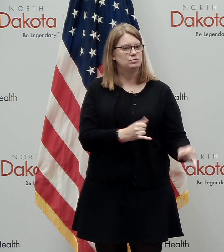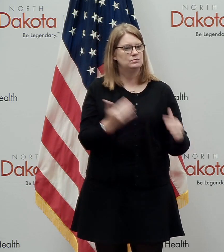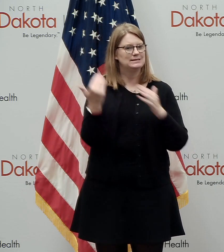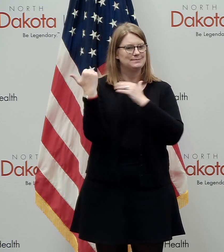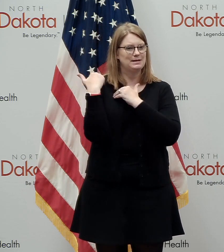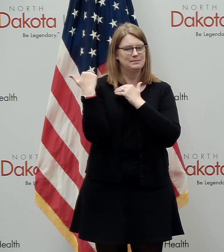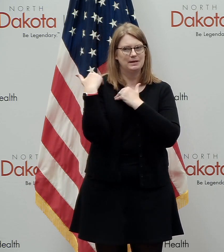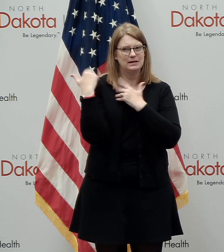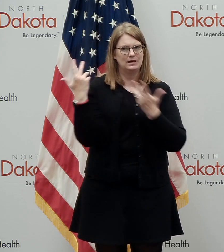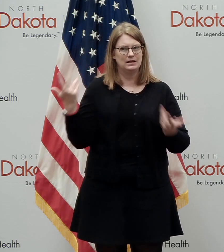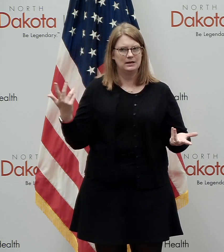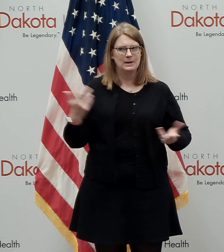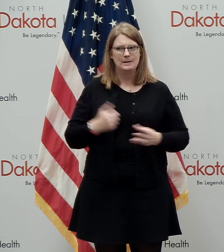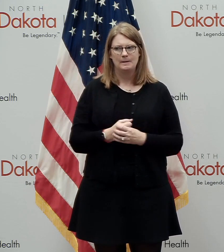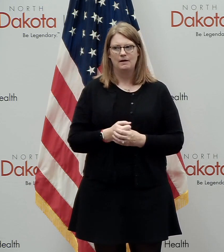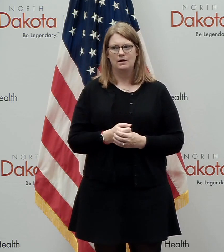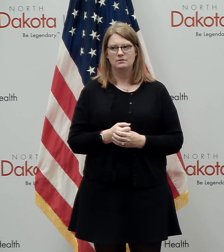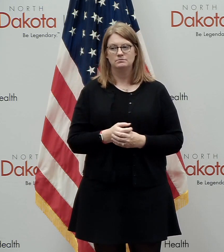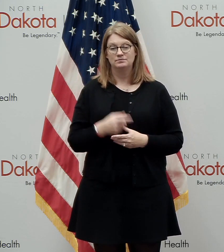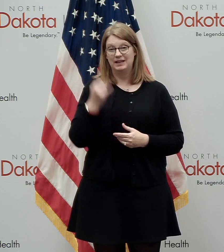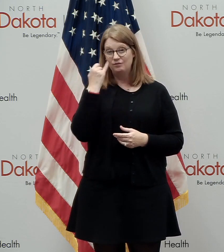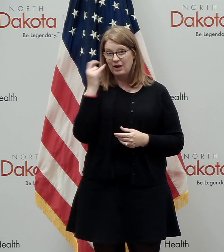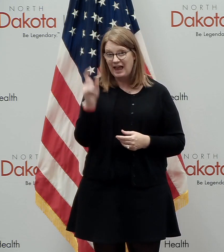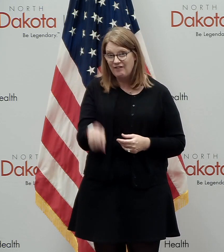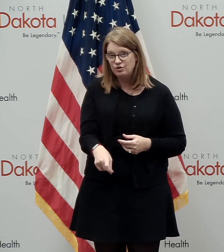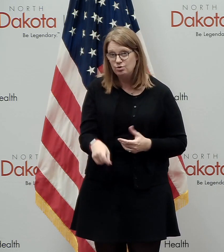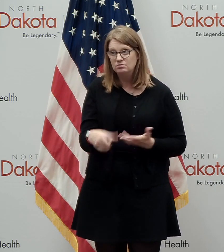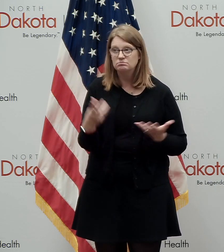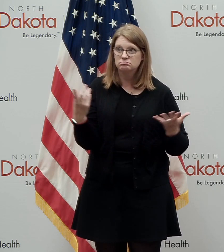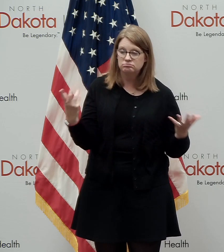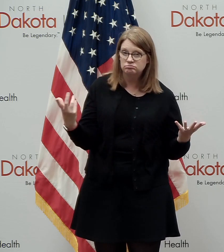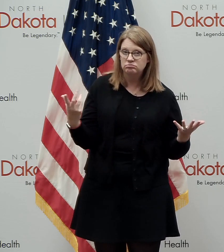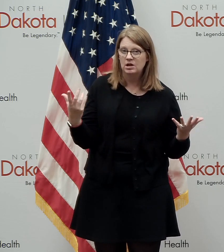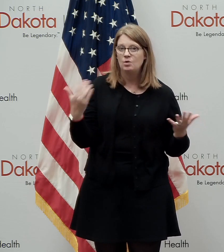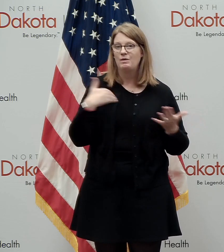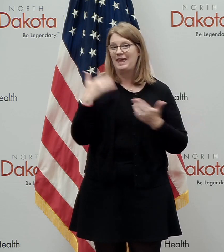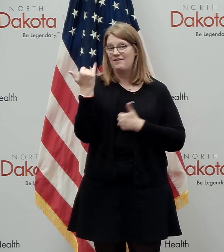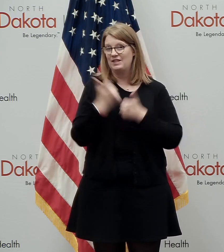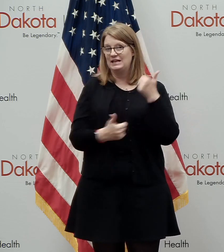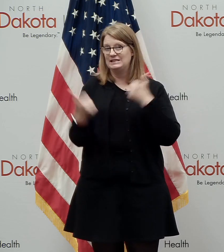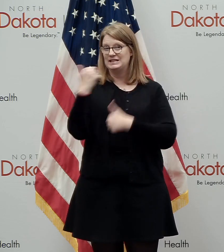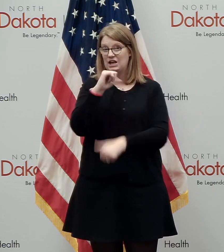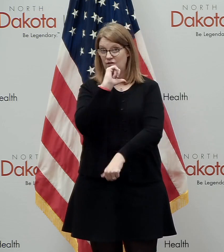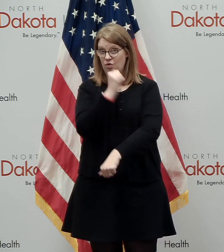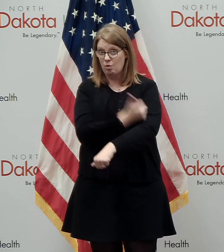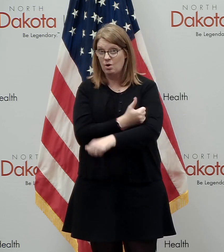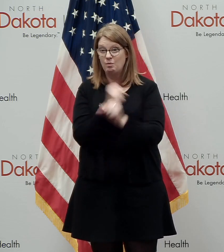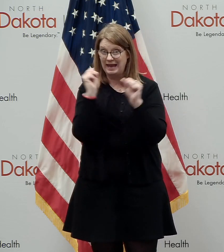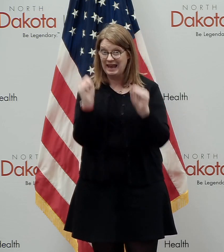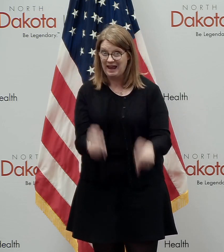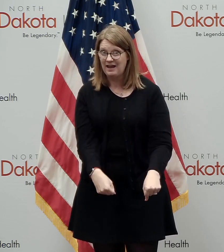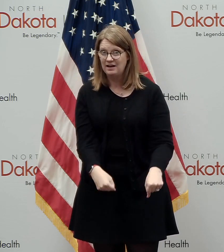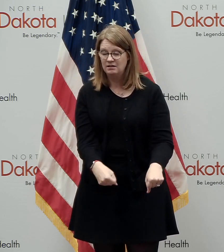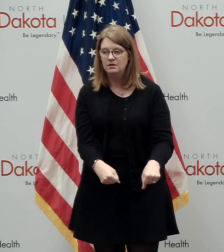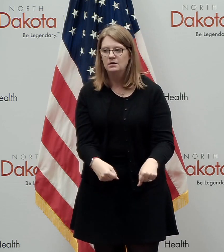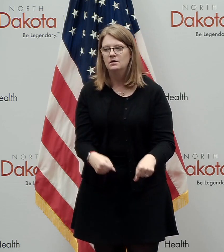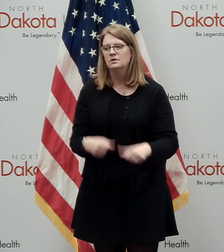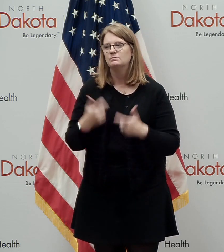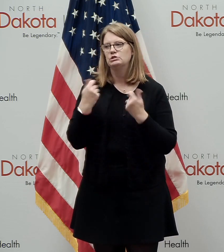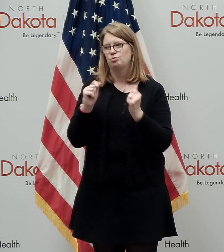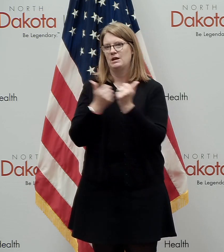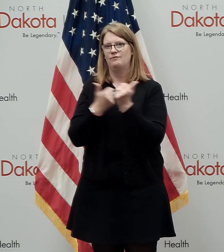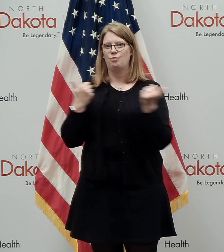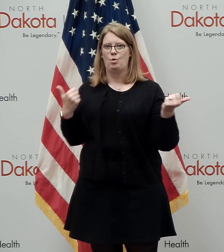where we have to do that, we know we have the executive authority to do that, but we're trying to avoid that. So again,